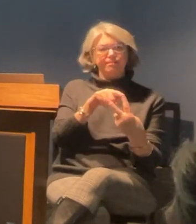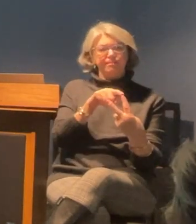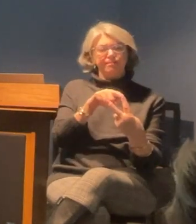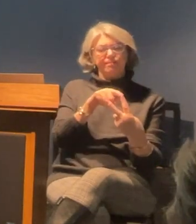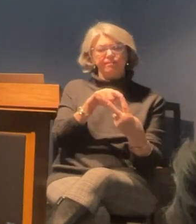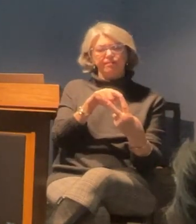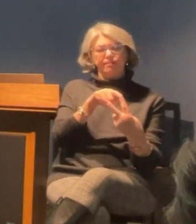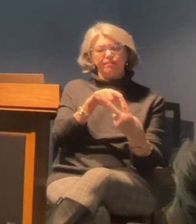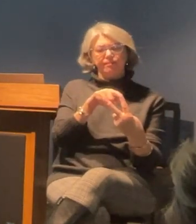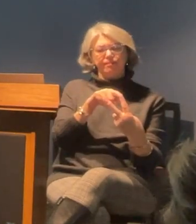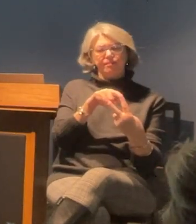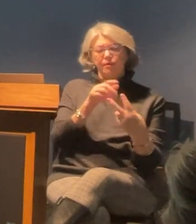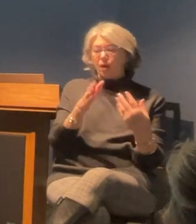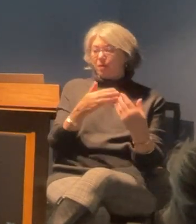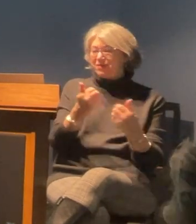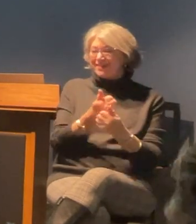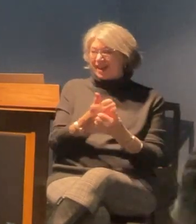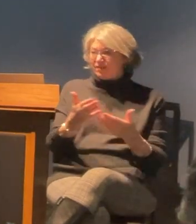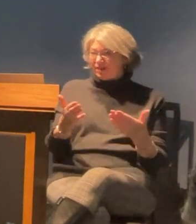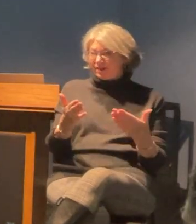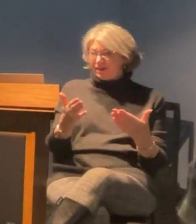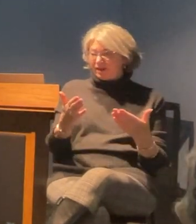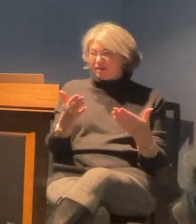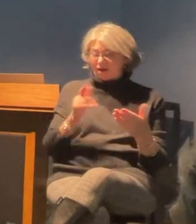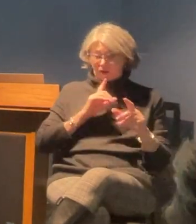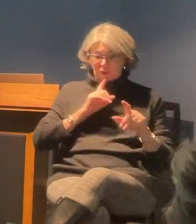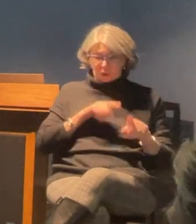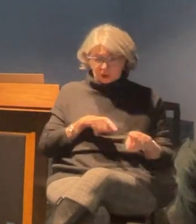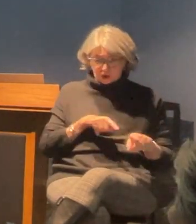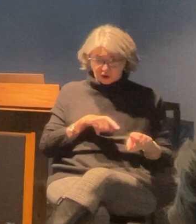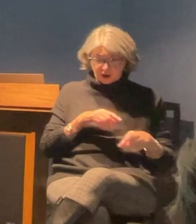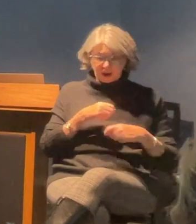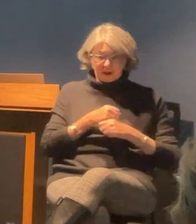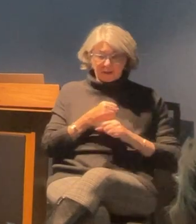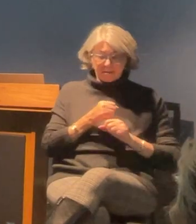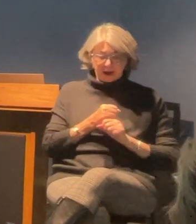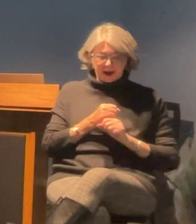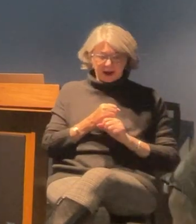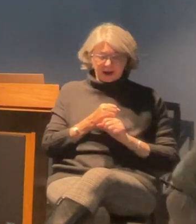that almost everything I ordered was made of